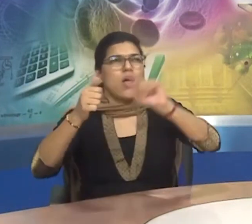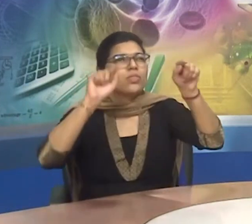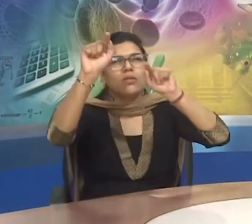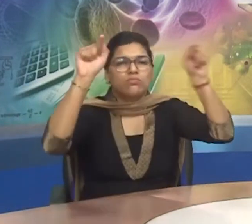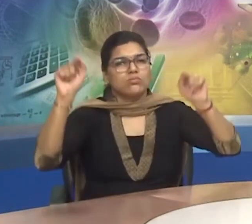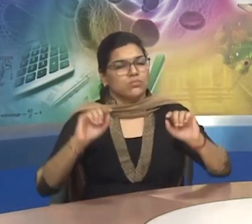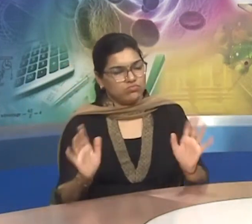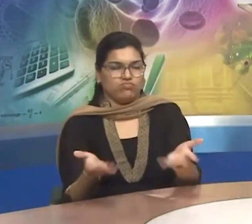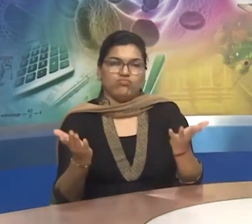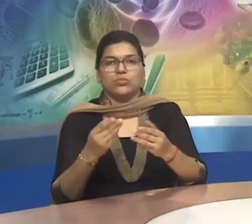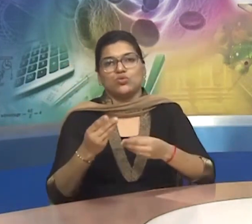country, at all the places.